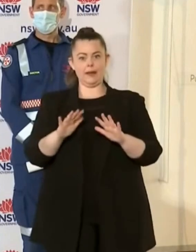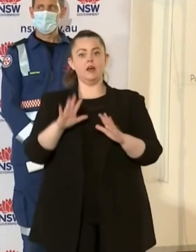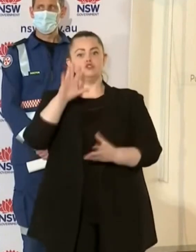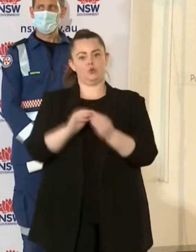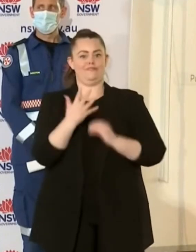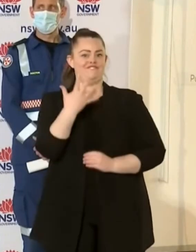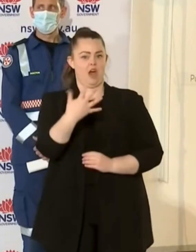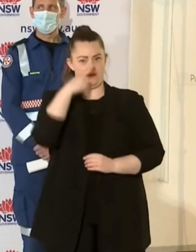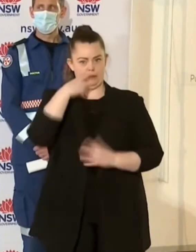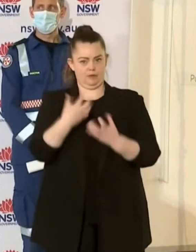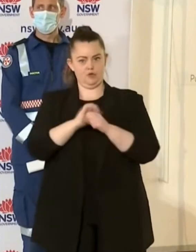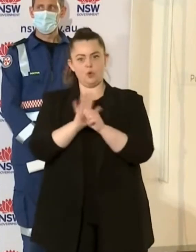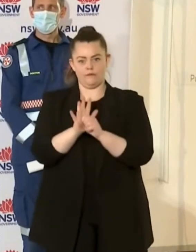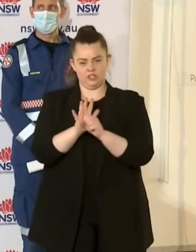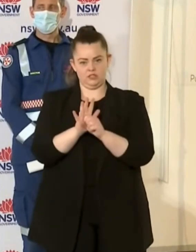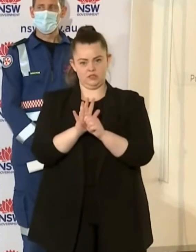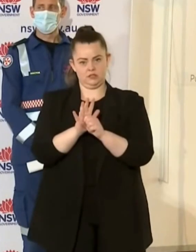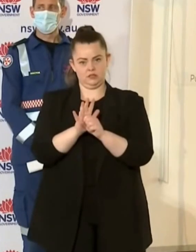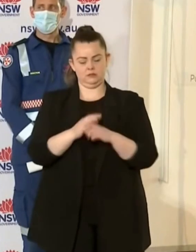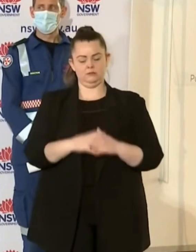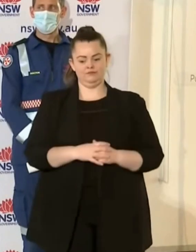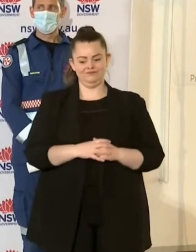apartments can be a high risk for transmission depending on how they're set up and depending on how much movement there is between people